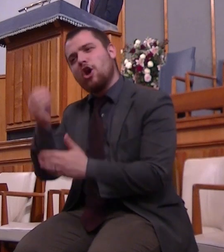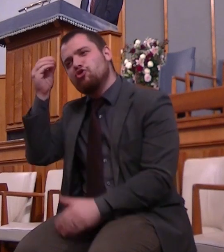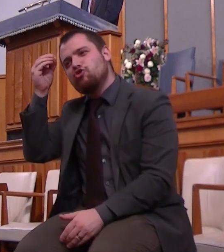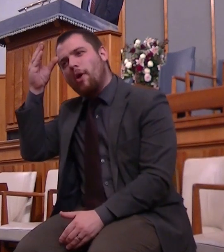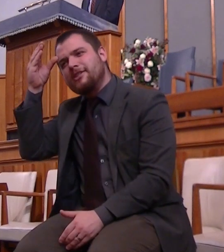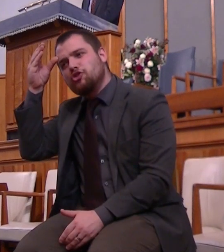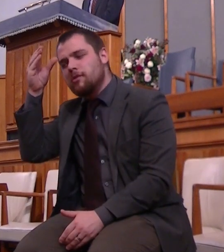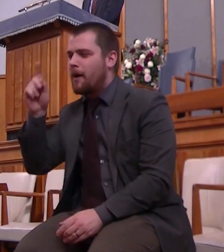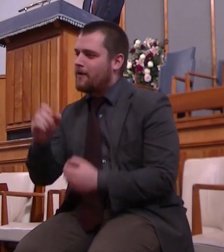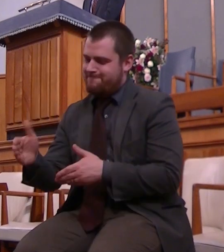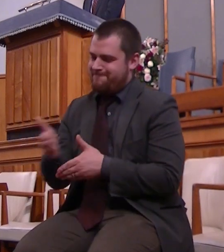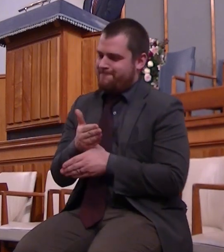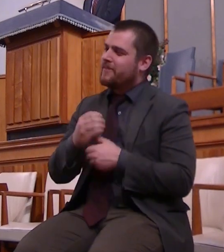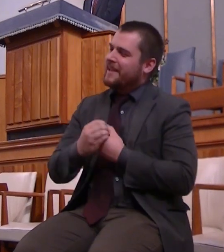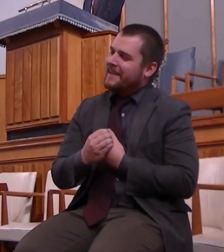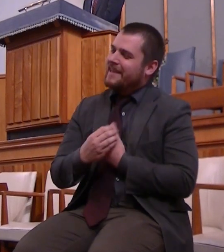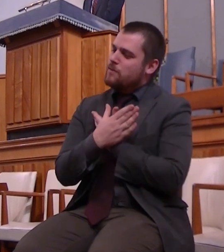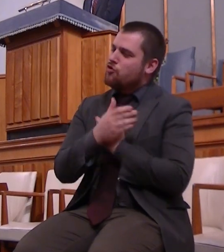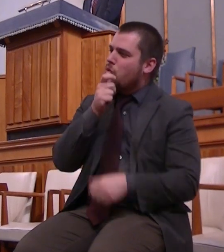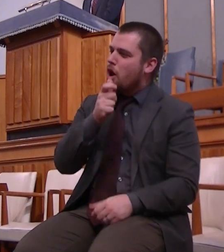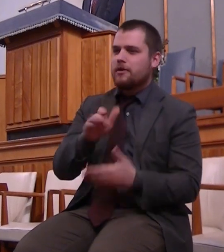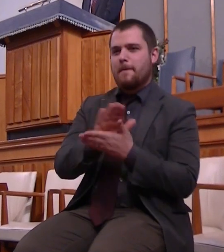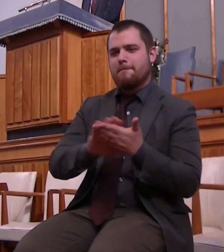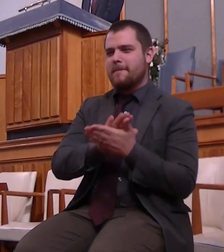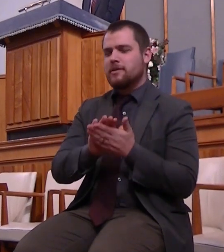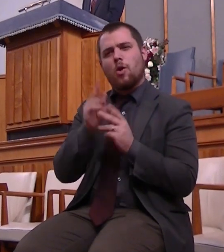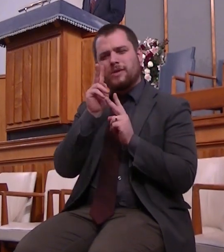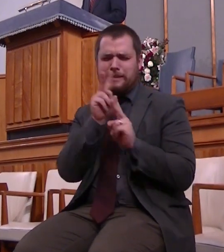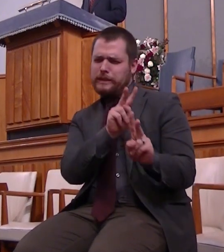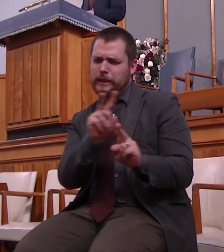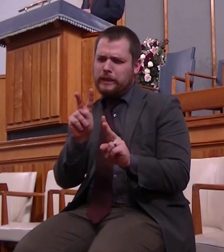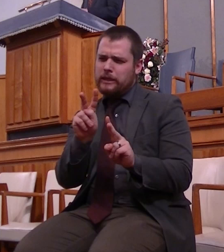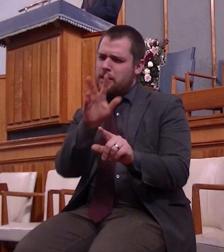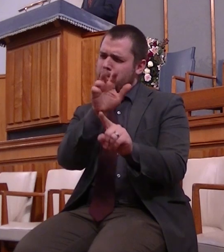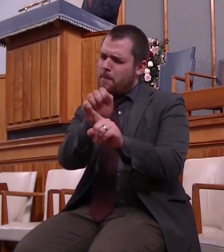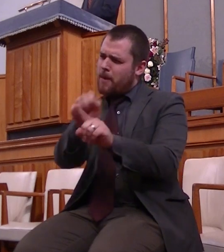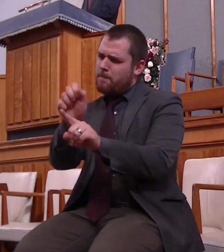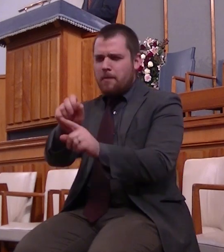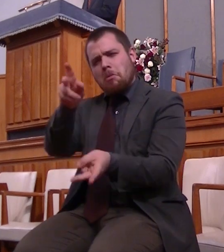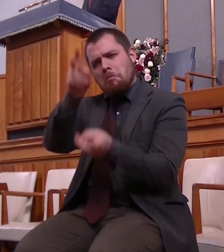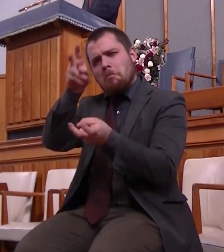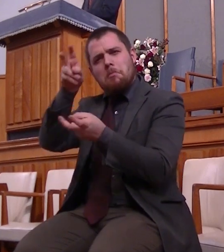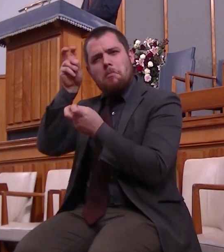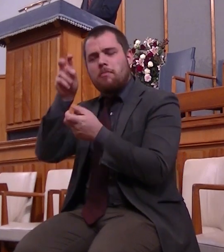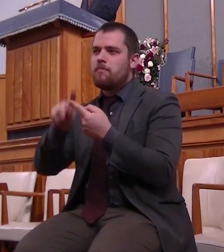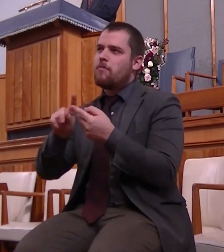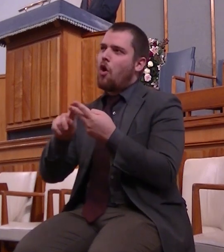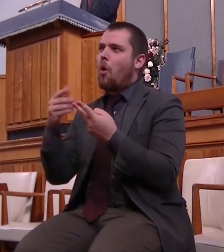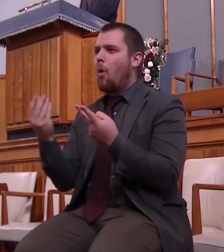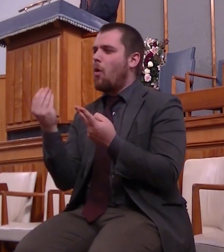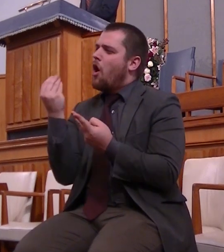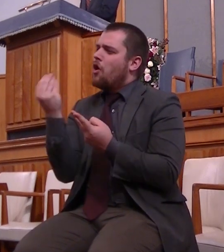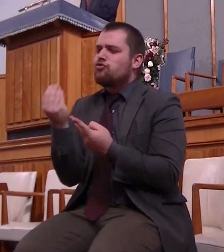recognition. In the Greek New Testament, it means to have in mind. Connected with the Greek